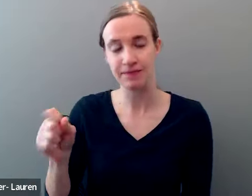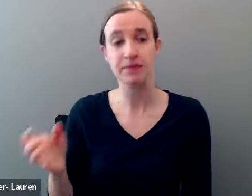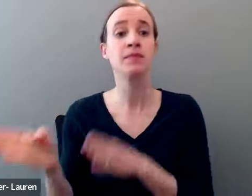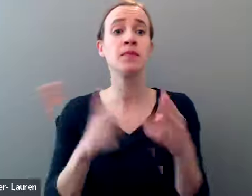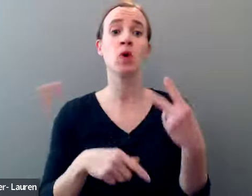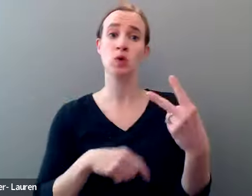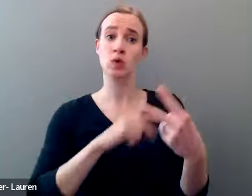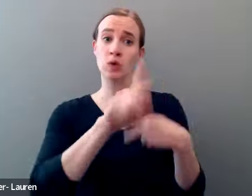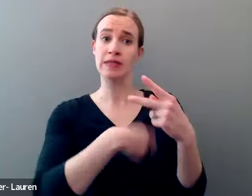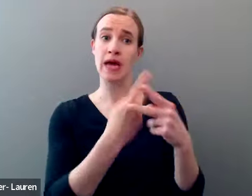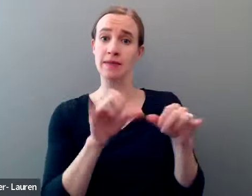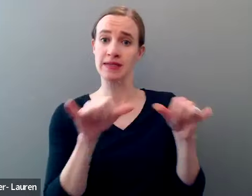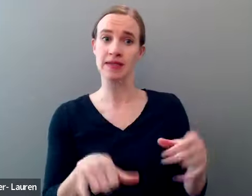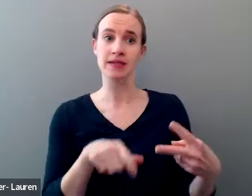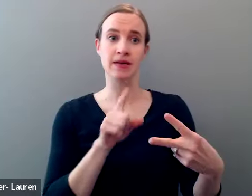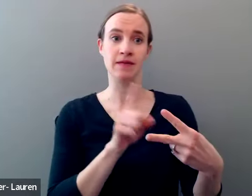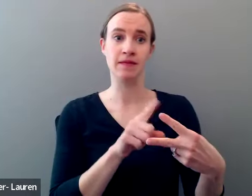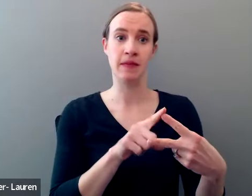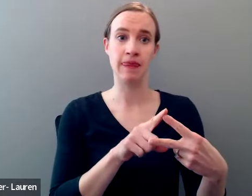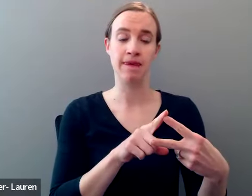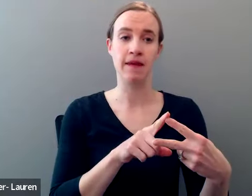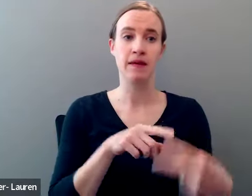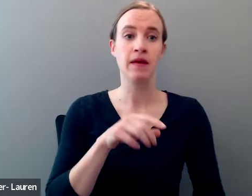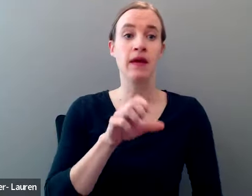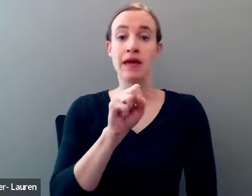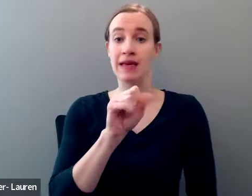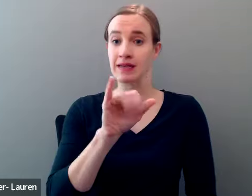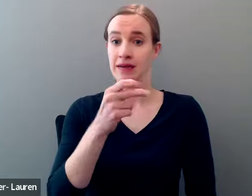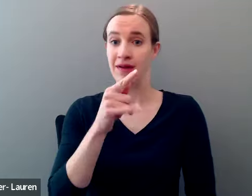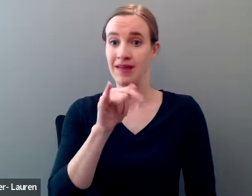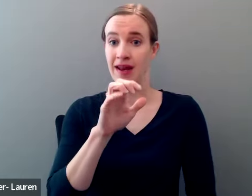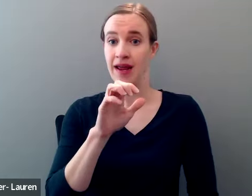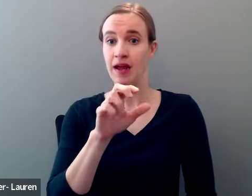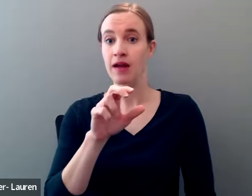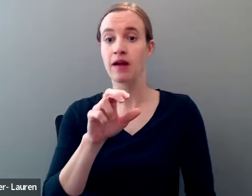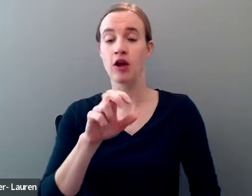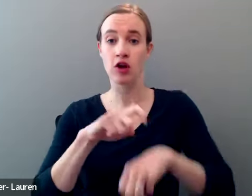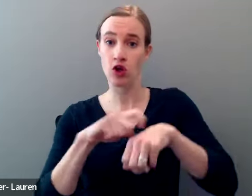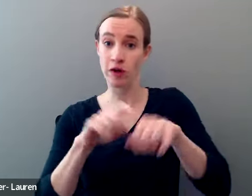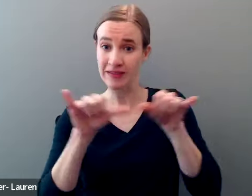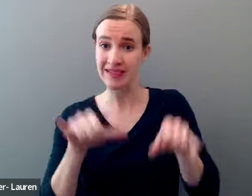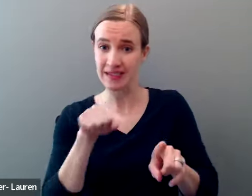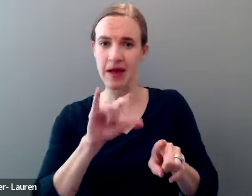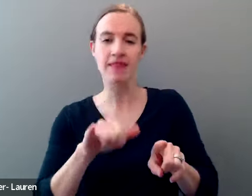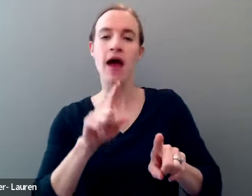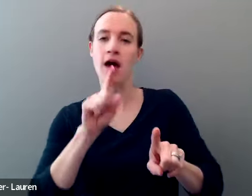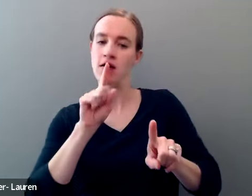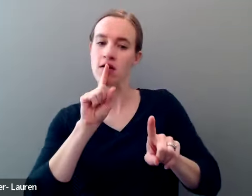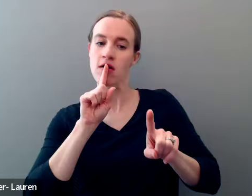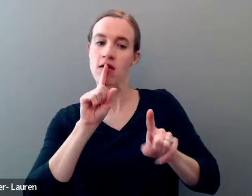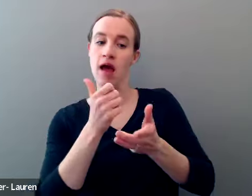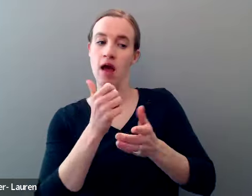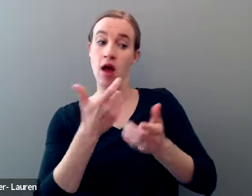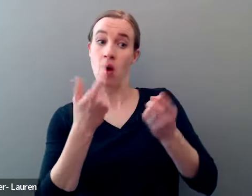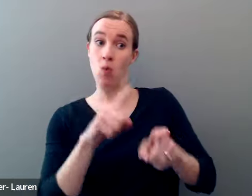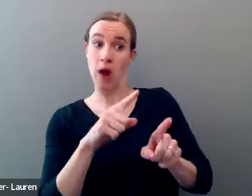one that controls our organs during times of stress. And so when you're reacting to a trigger,